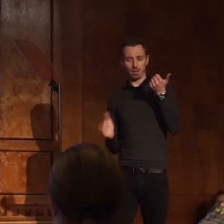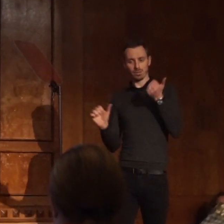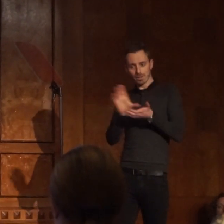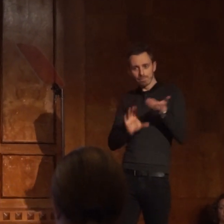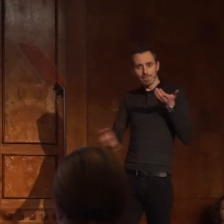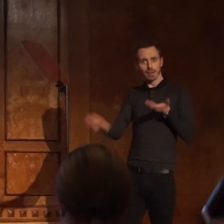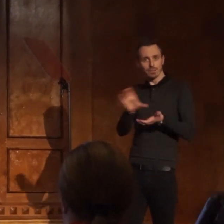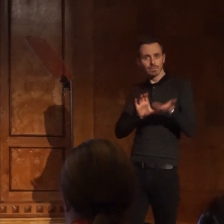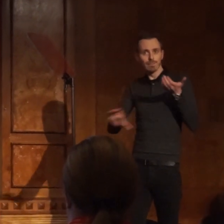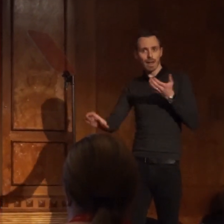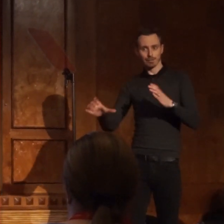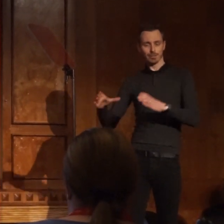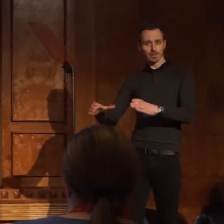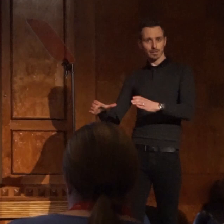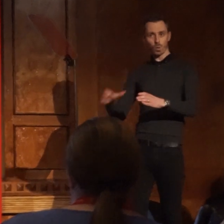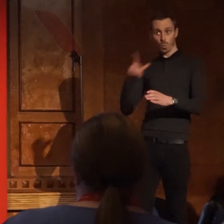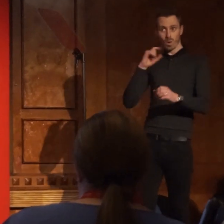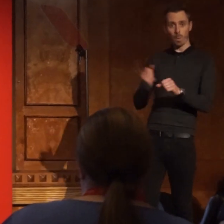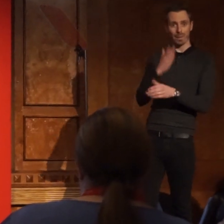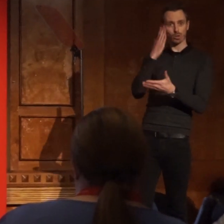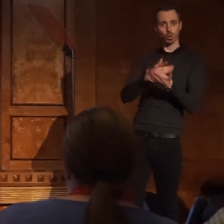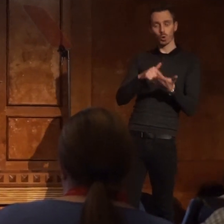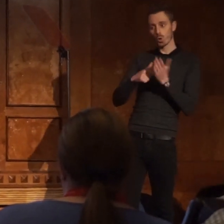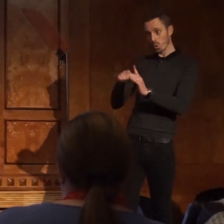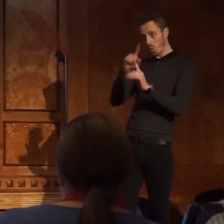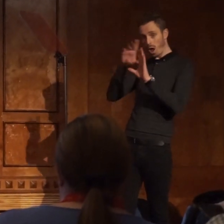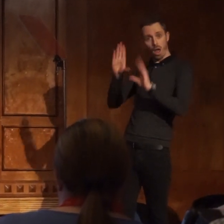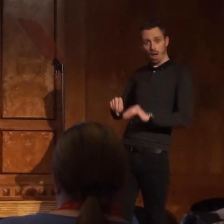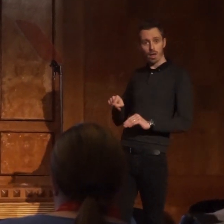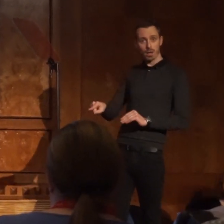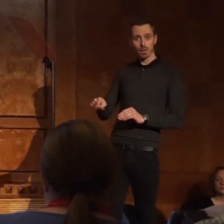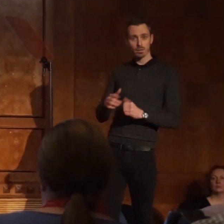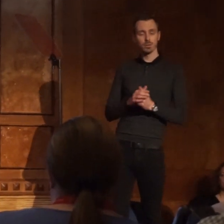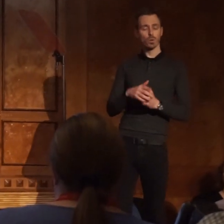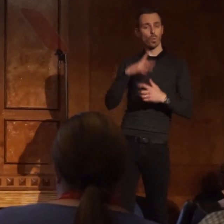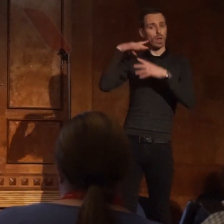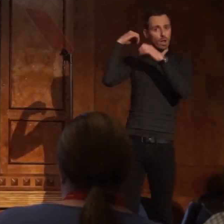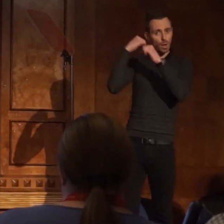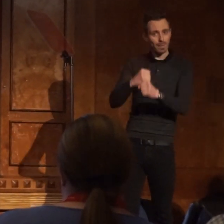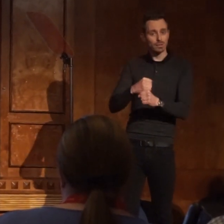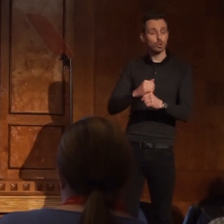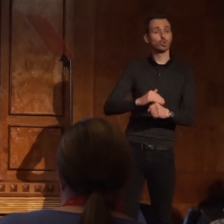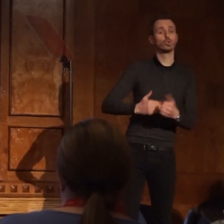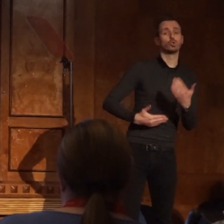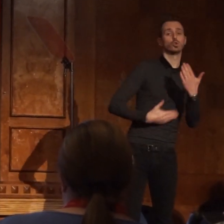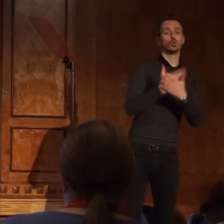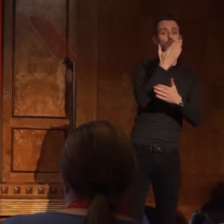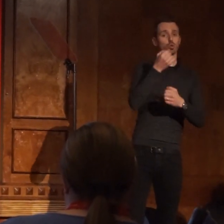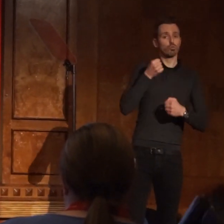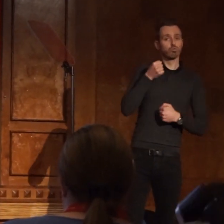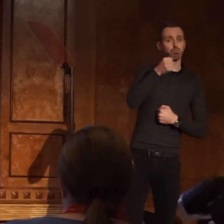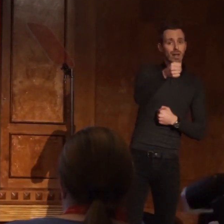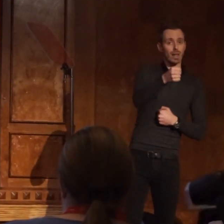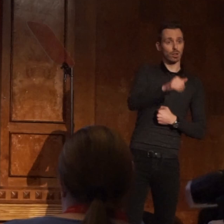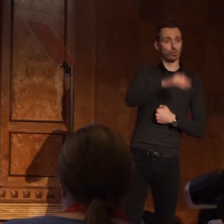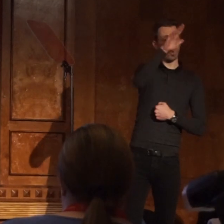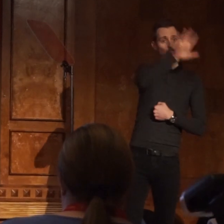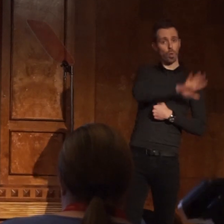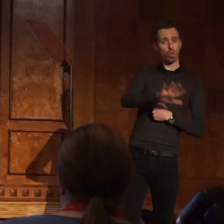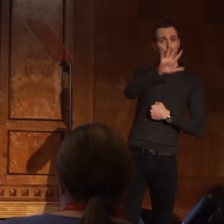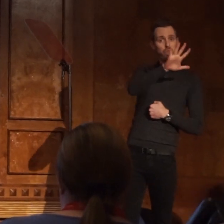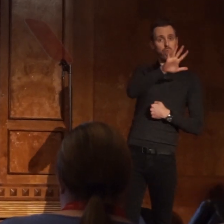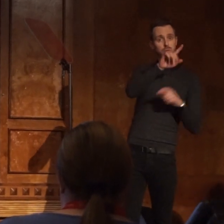country. We're absolutely committed to a new Crossrail for the North, at least £10 billion worth of